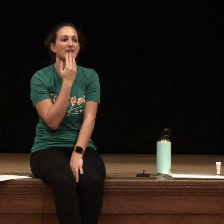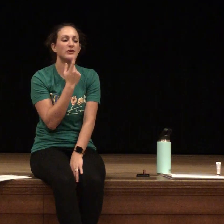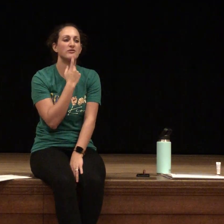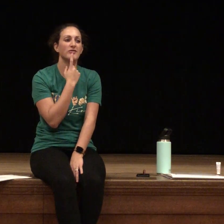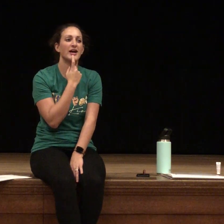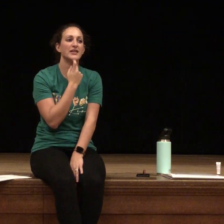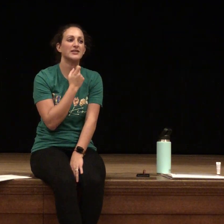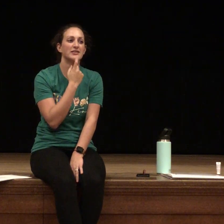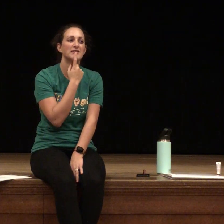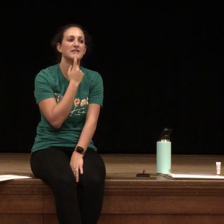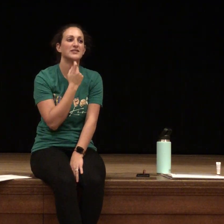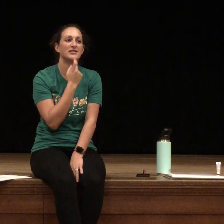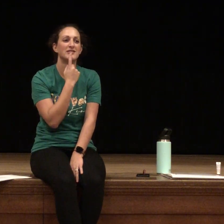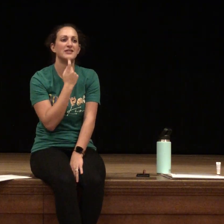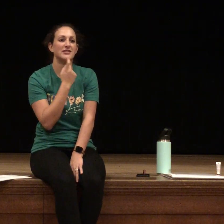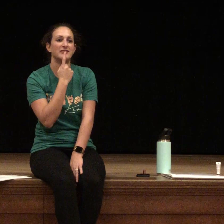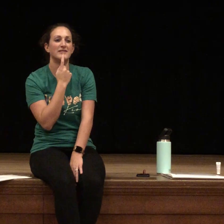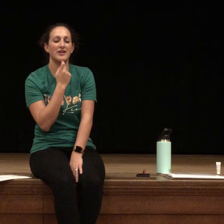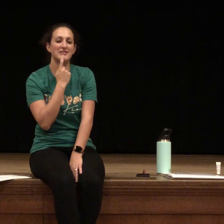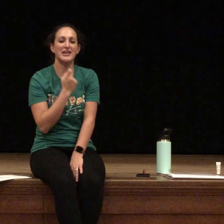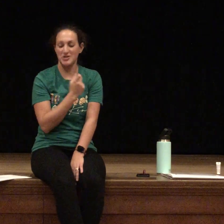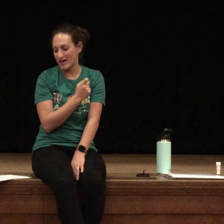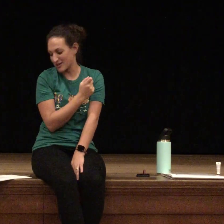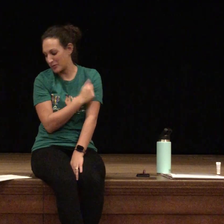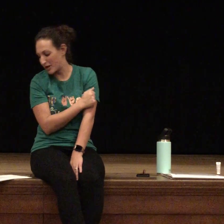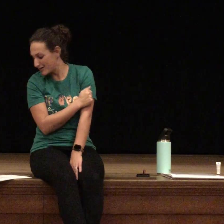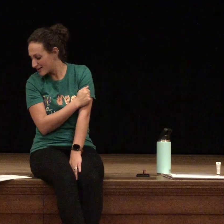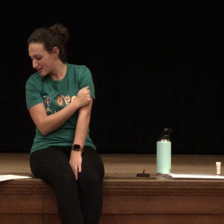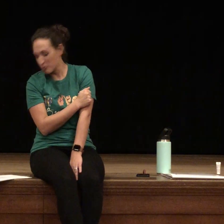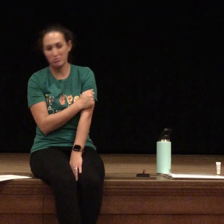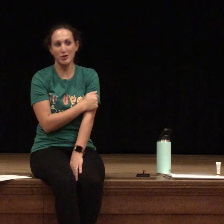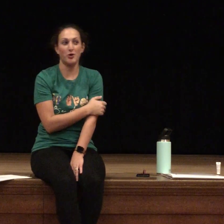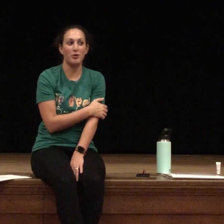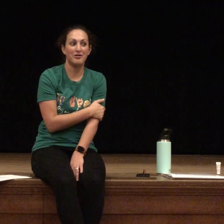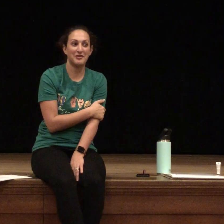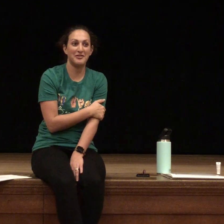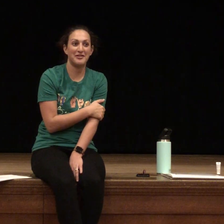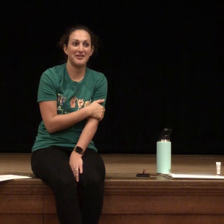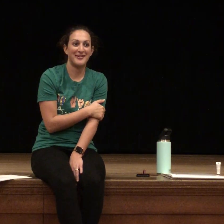We have red. I'll test you guys a little bit. Blue.